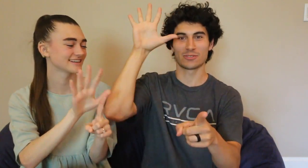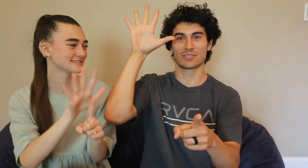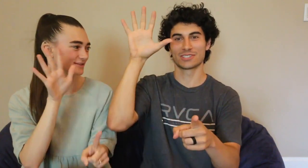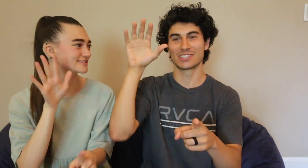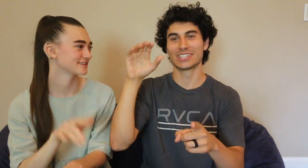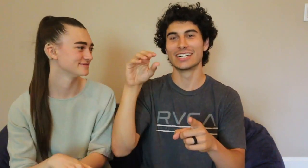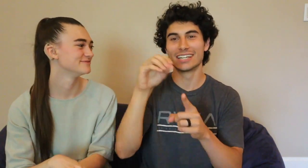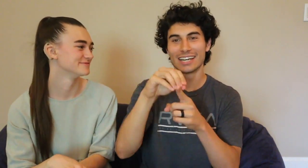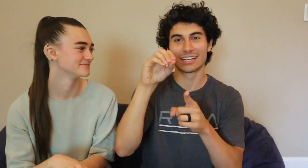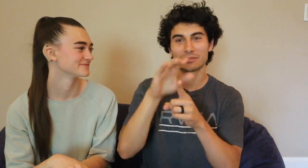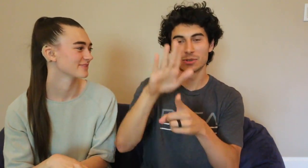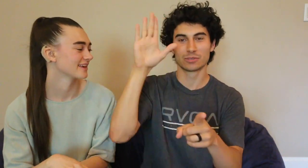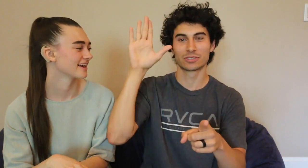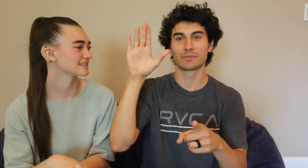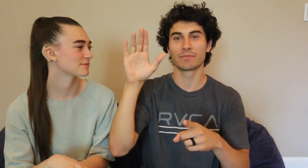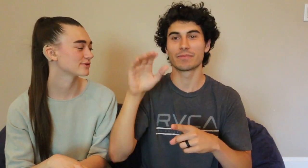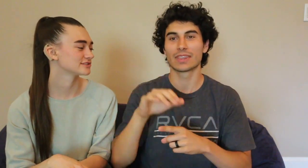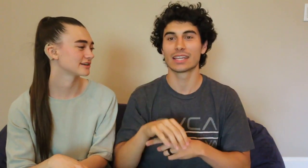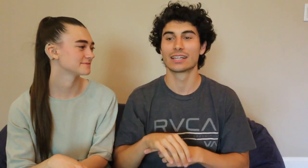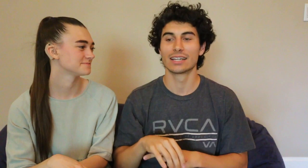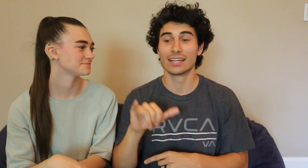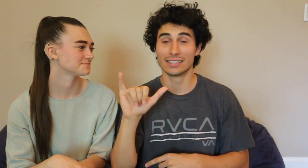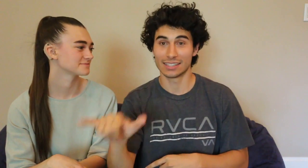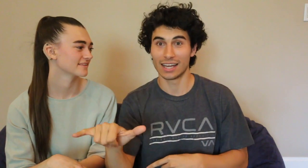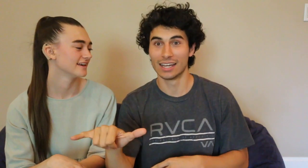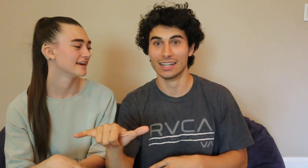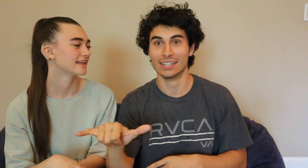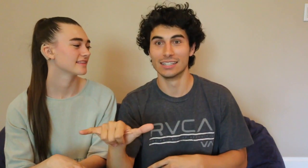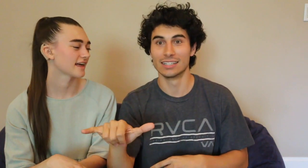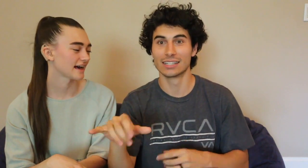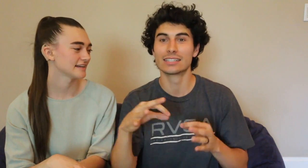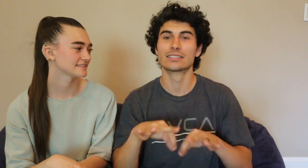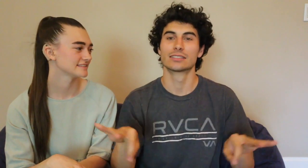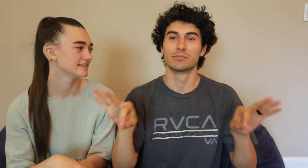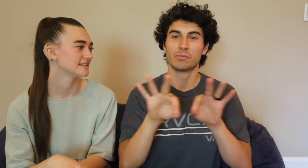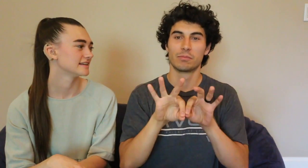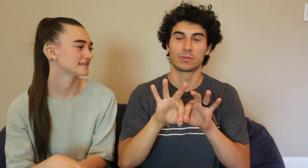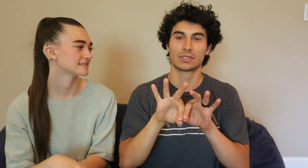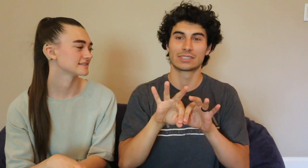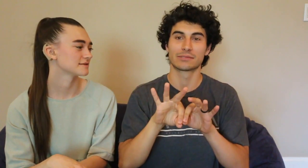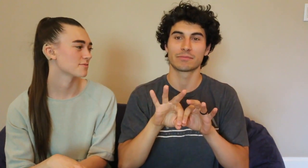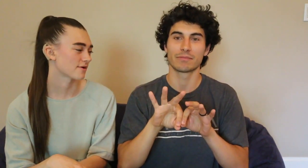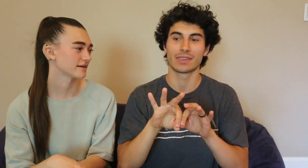Exposure. Exposure. Exposure. Exposure. That is important.